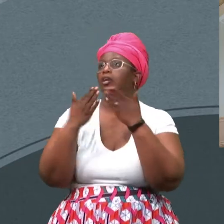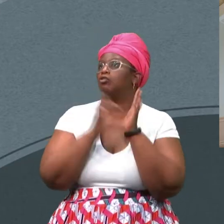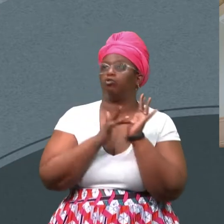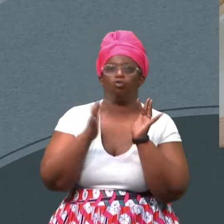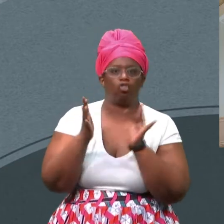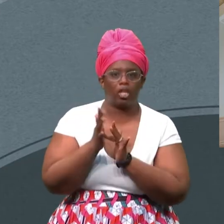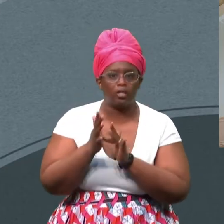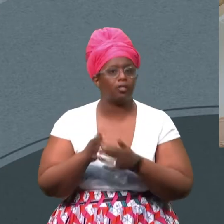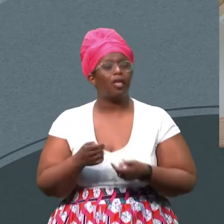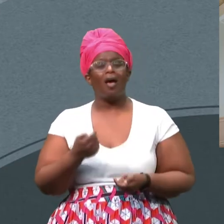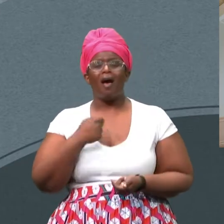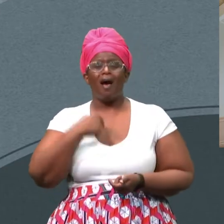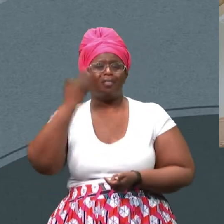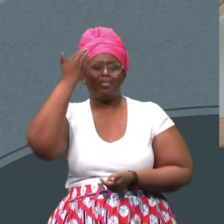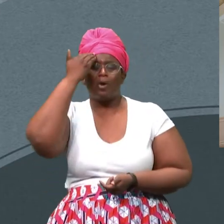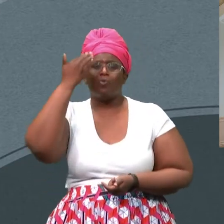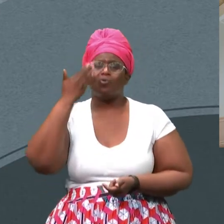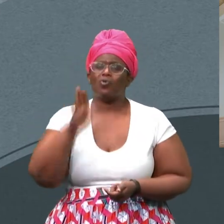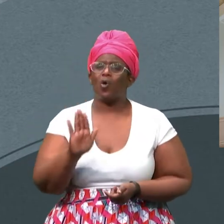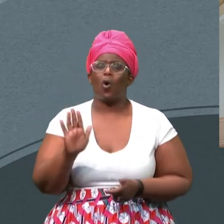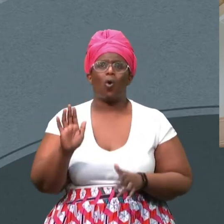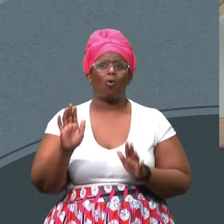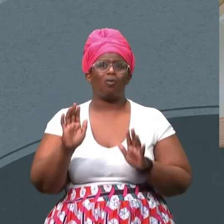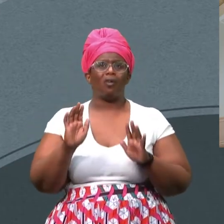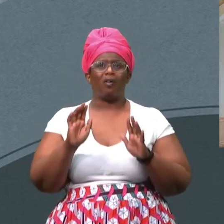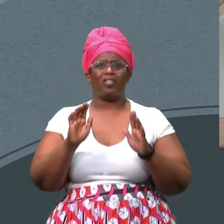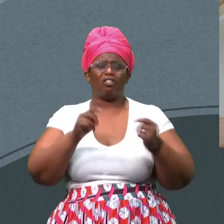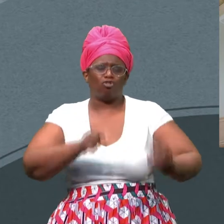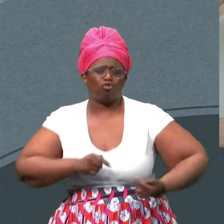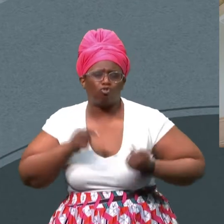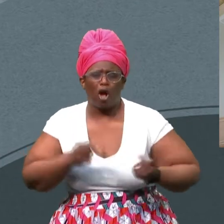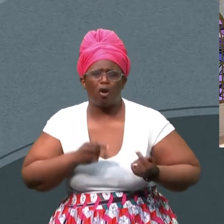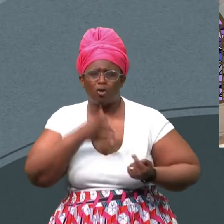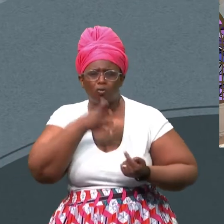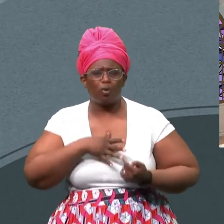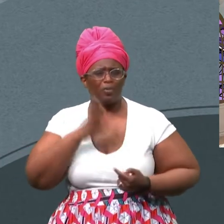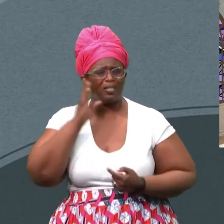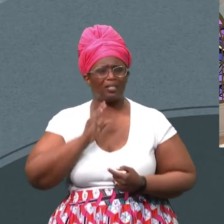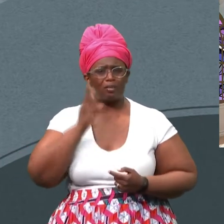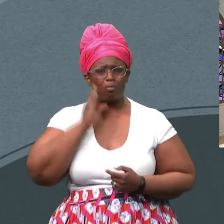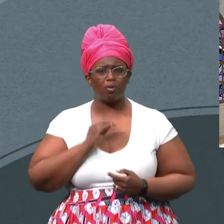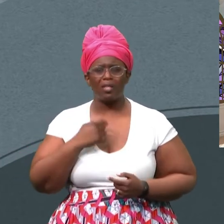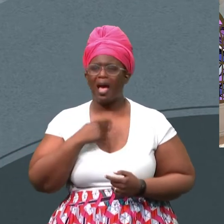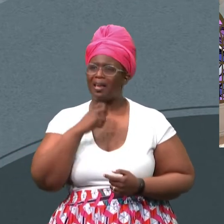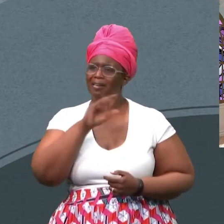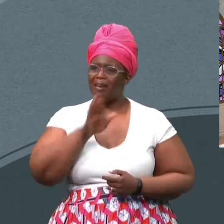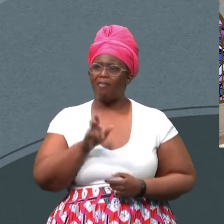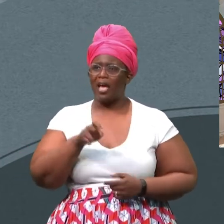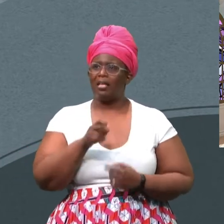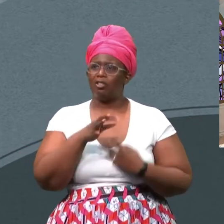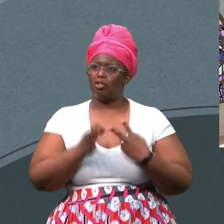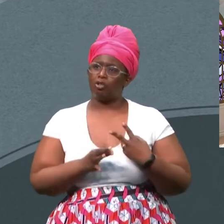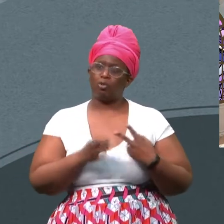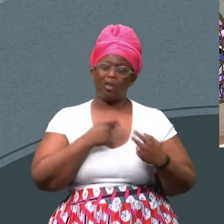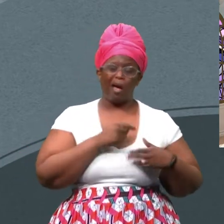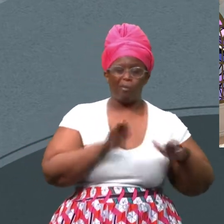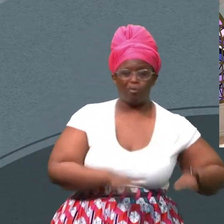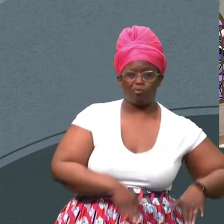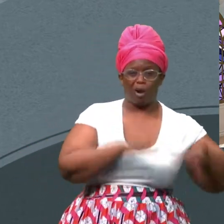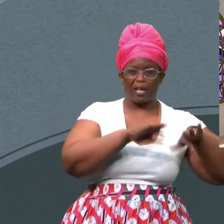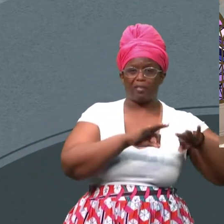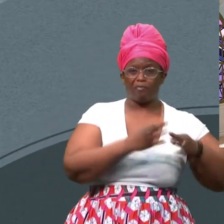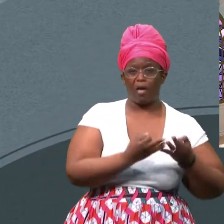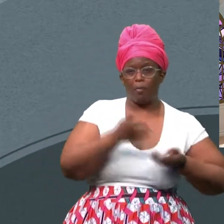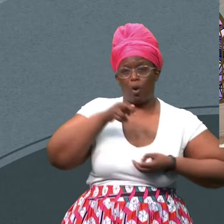that. I don't know any of the issues and struggles. I've never had to choose between raising a family and whether or not I